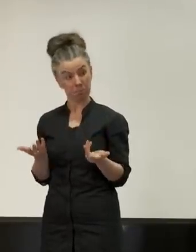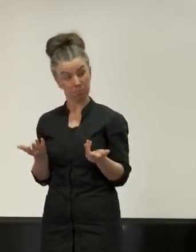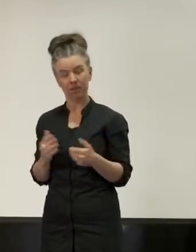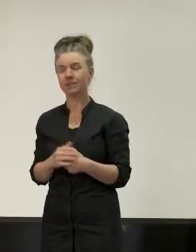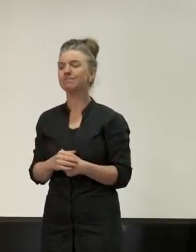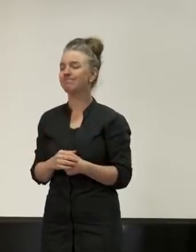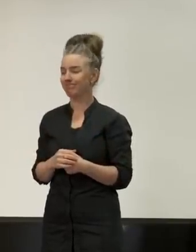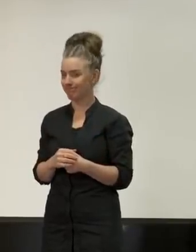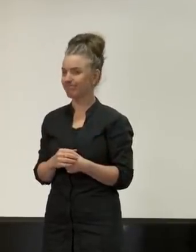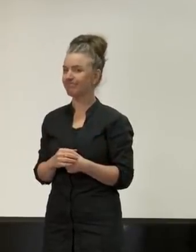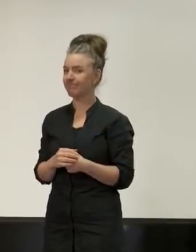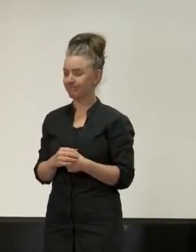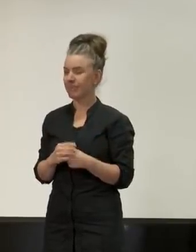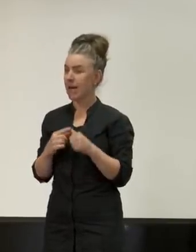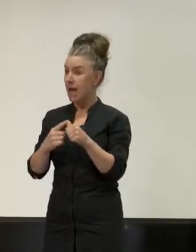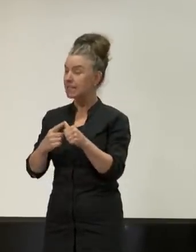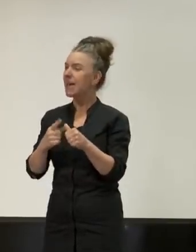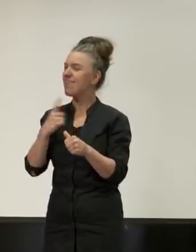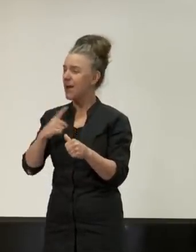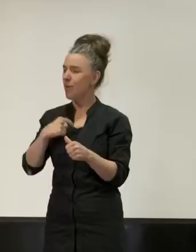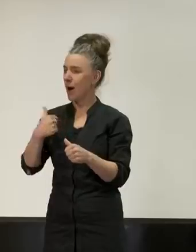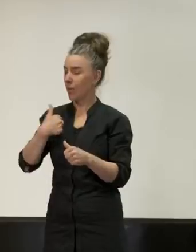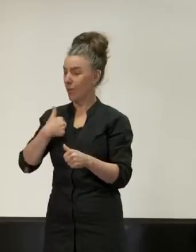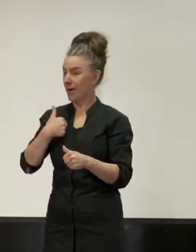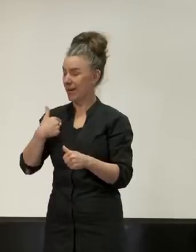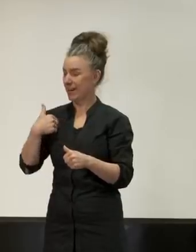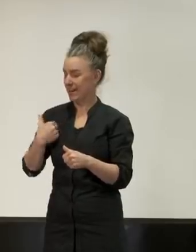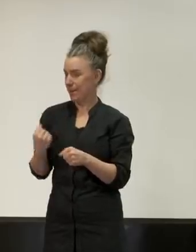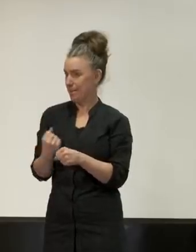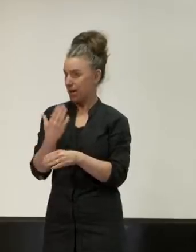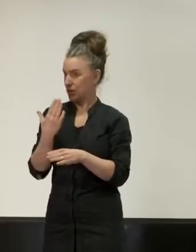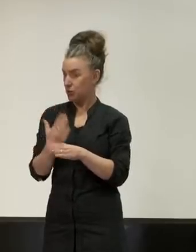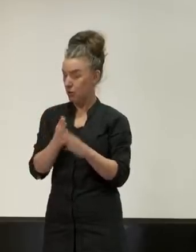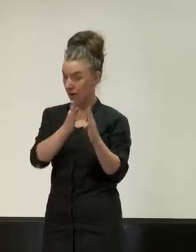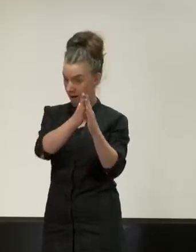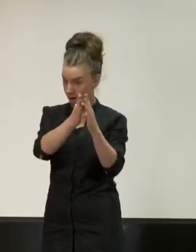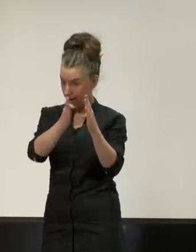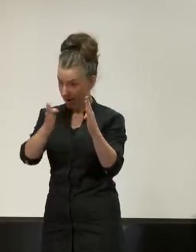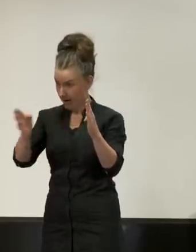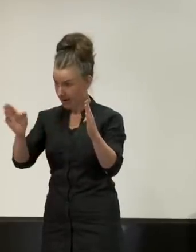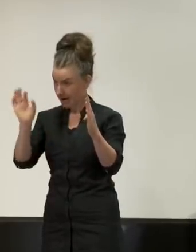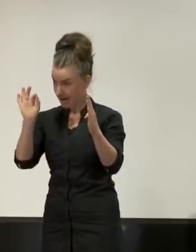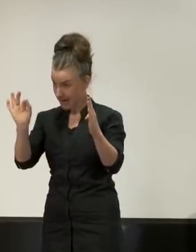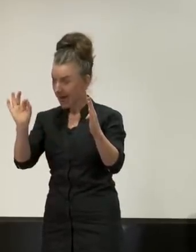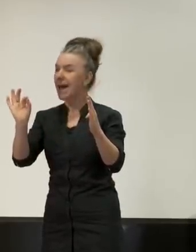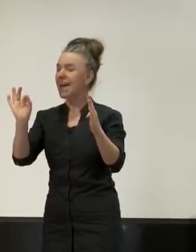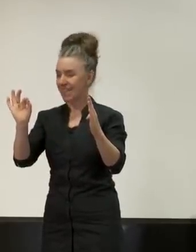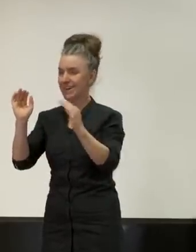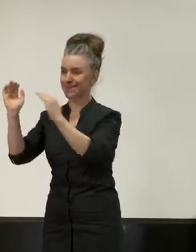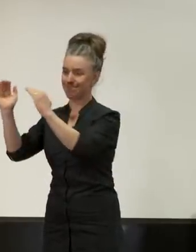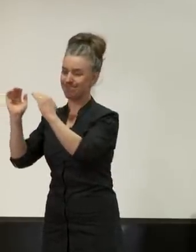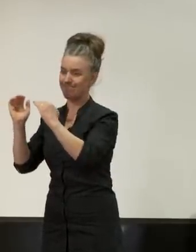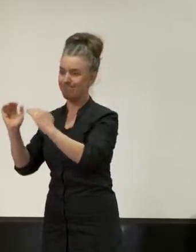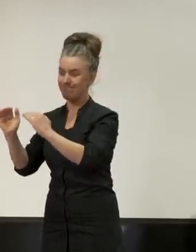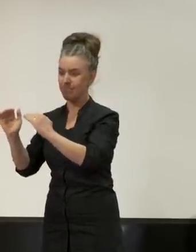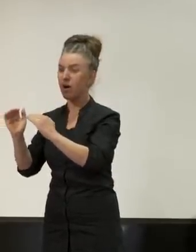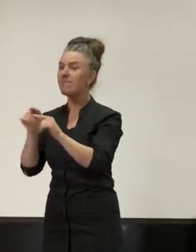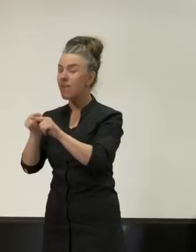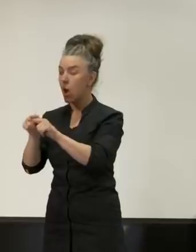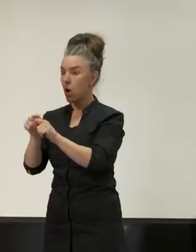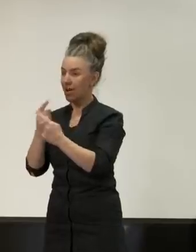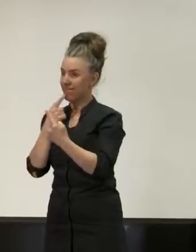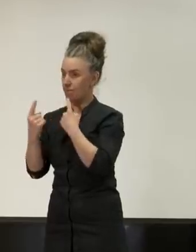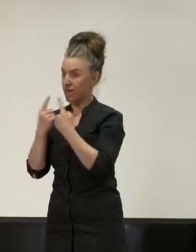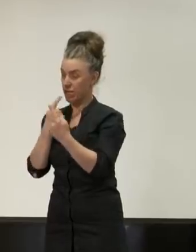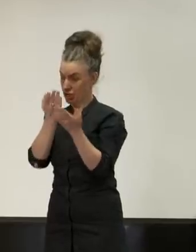enough confidence to move, and to be able to stand and say to New Zealanders, now is the time we can start lifting some of these restrictions. We